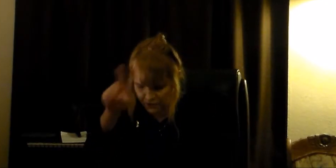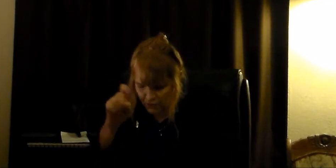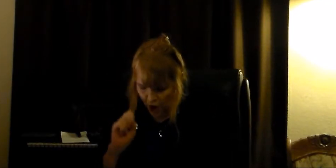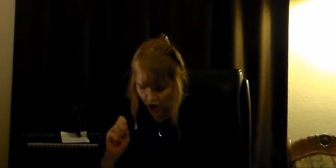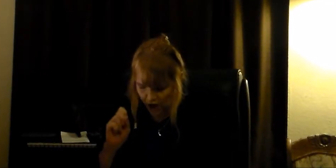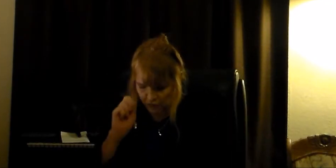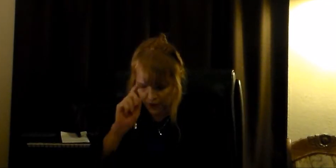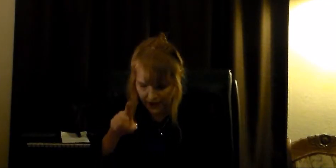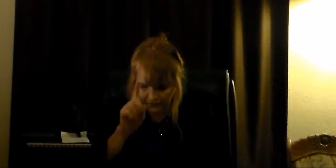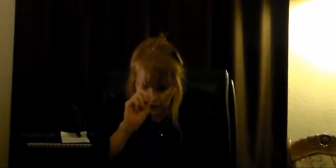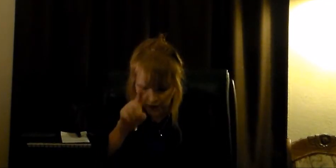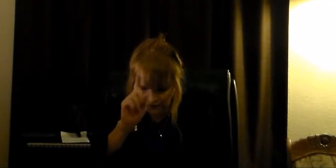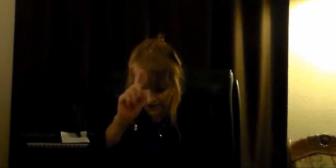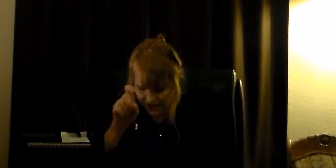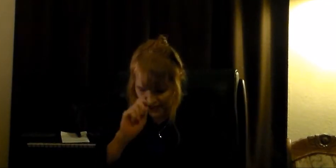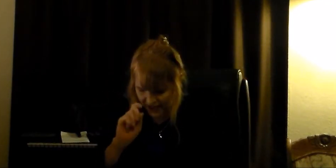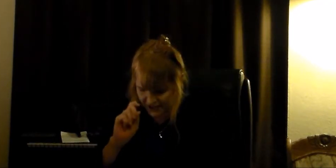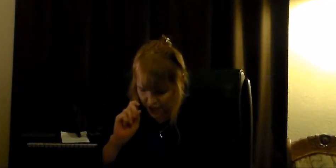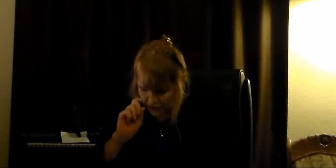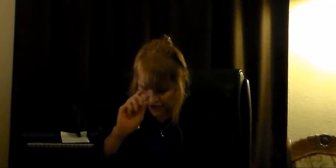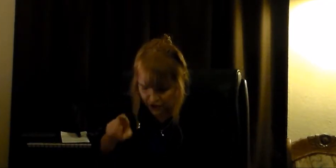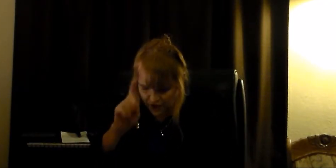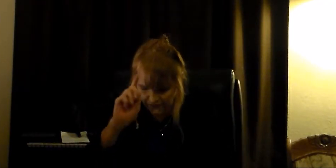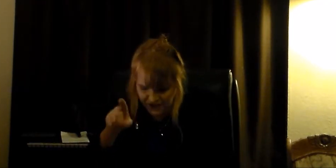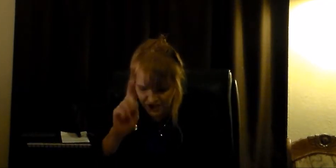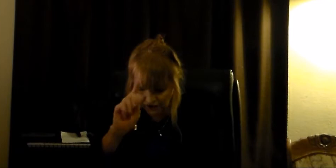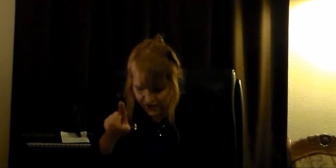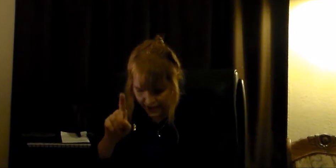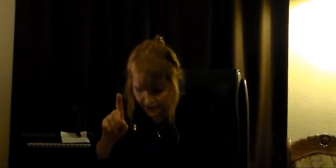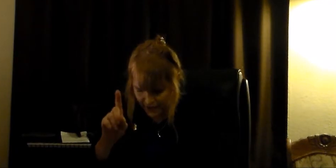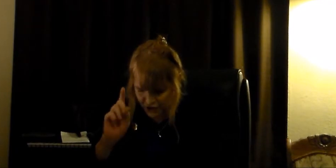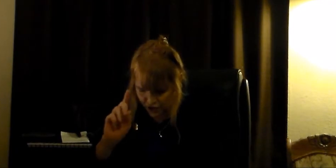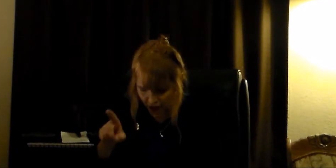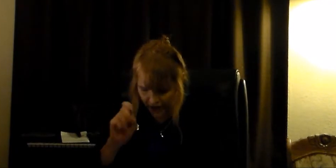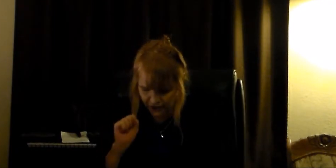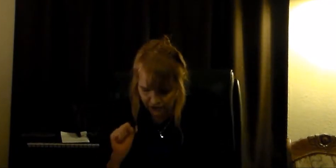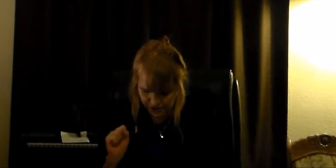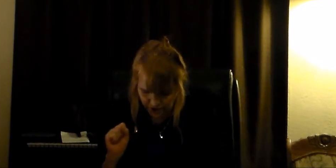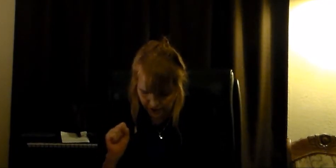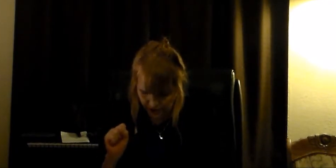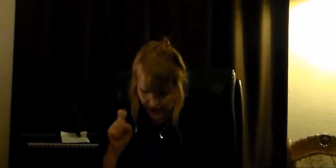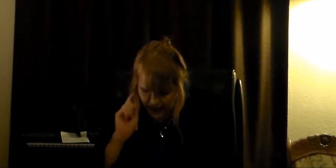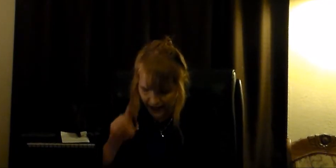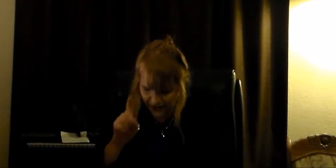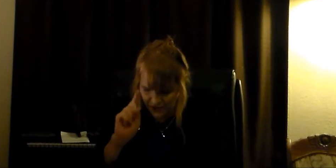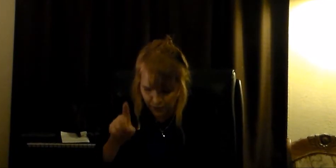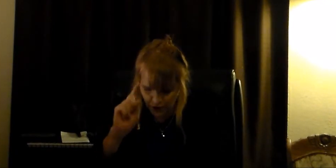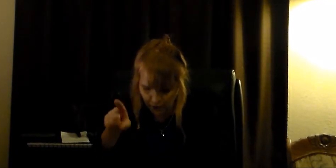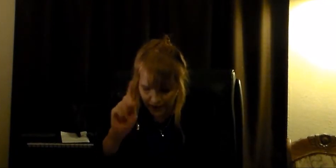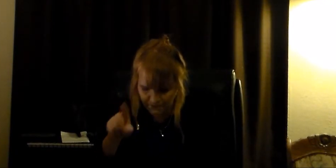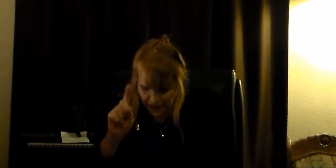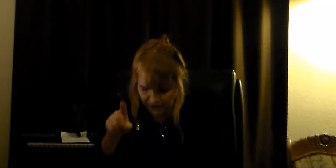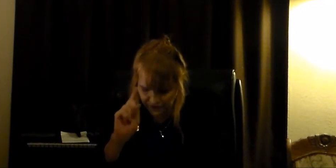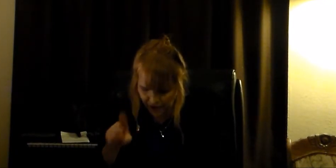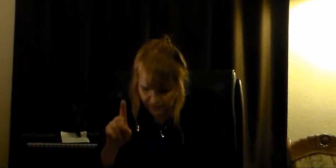for more, whatever it is, then you love and serve them as your idols. And that's where you end buying from